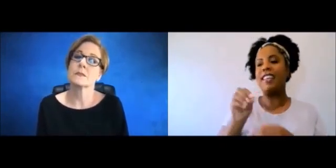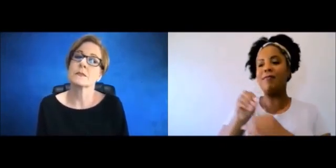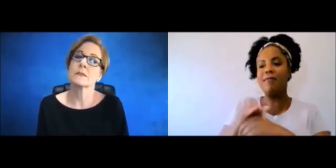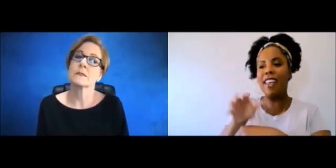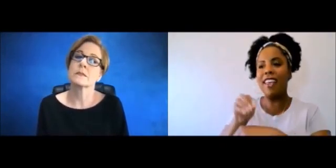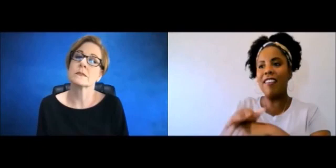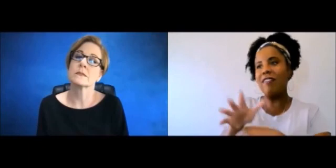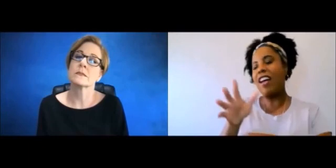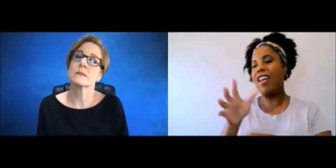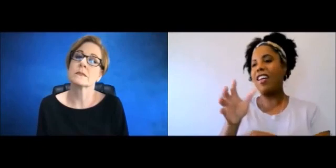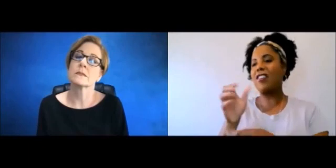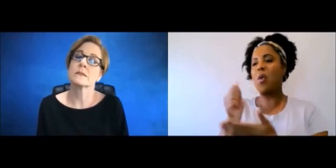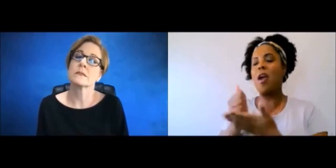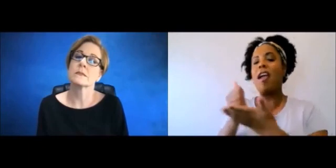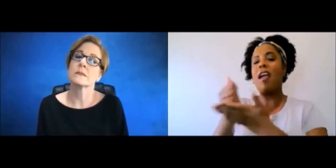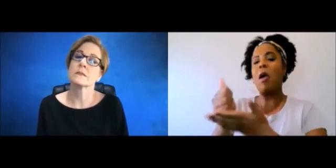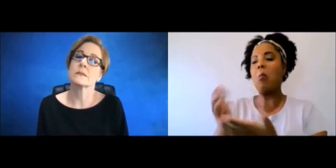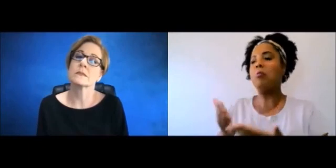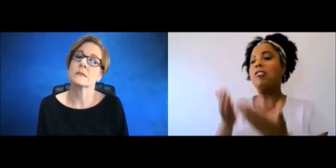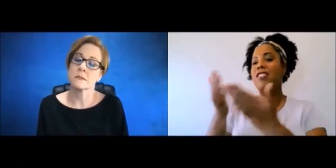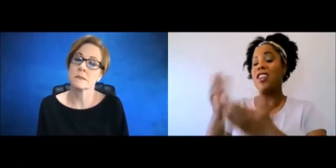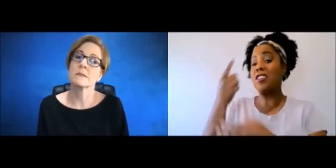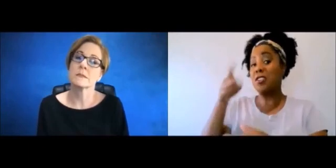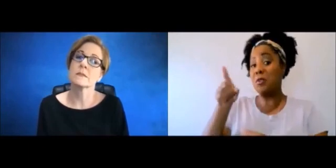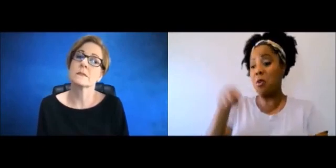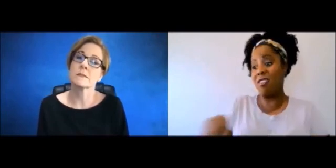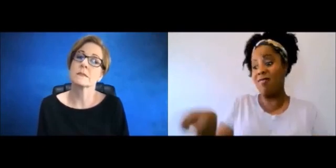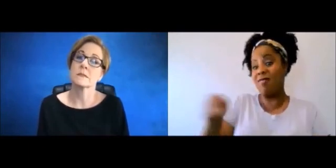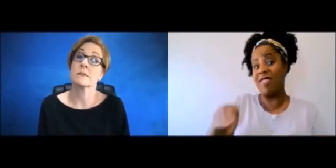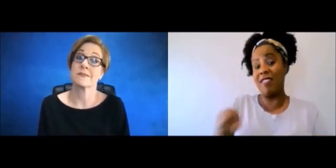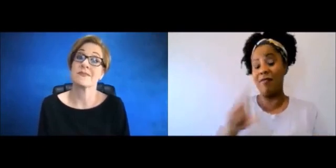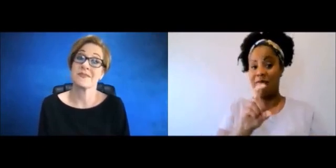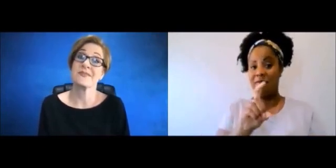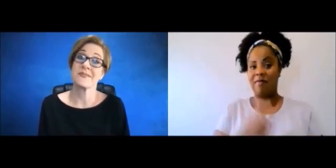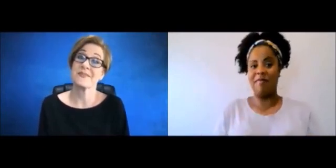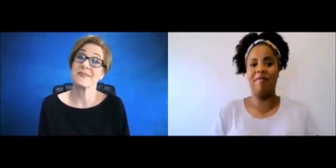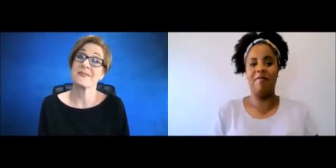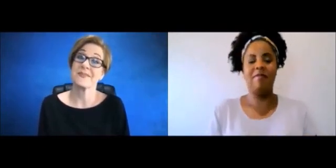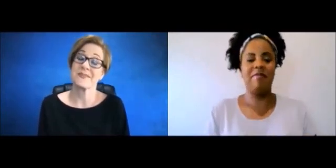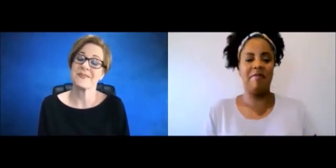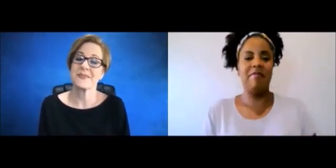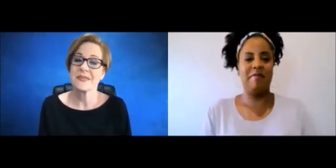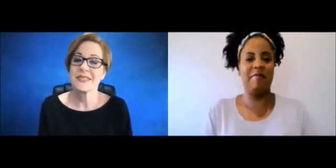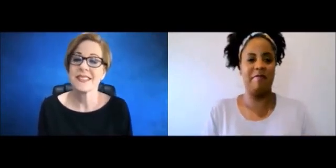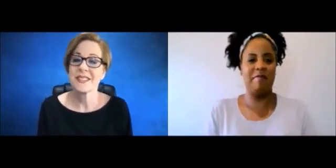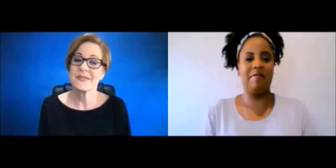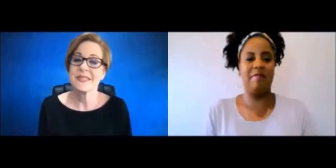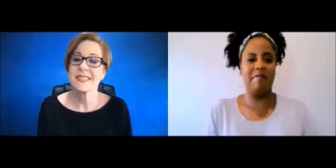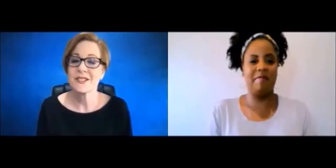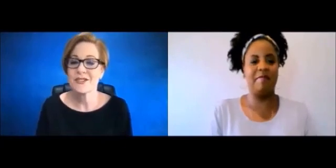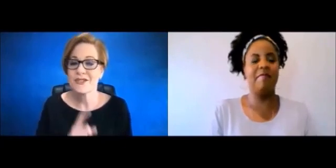Do you have any advice or suggestions for new interpreters in the field?